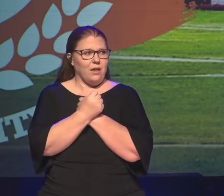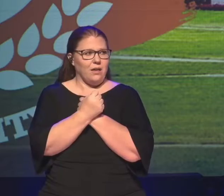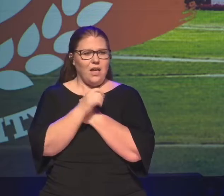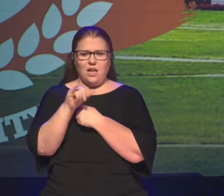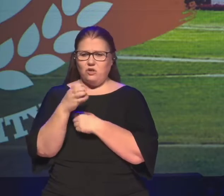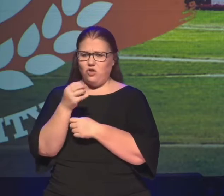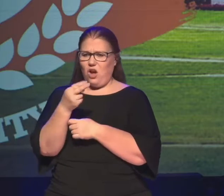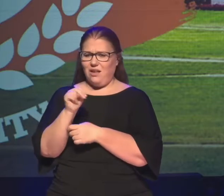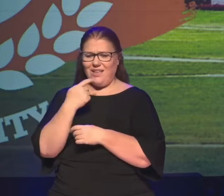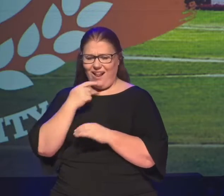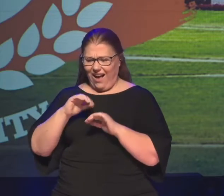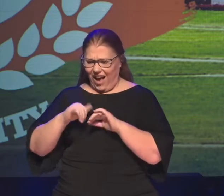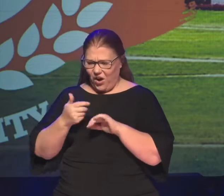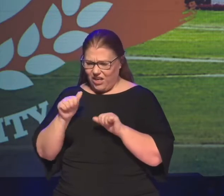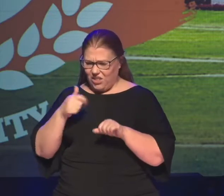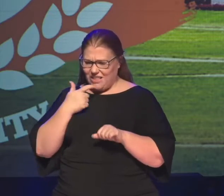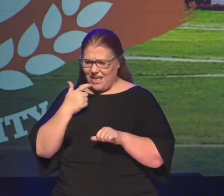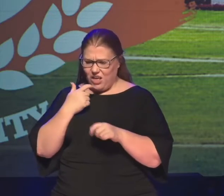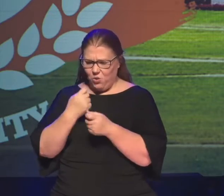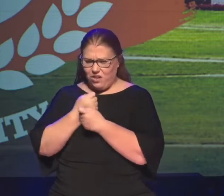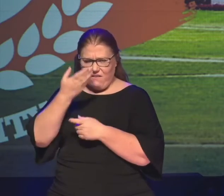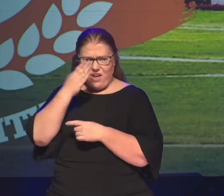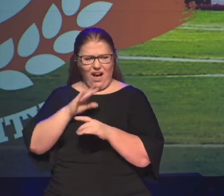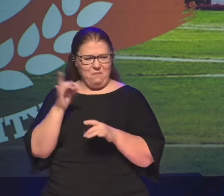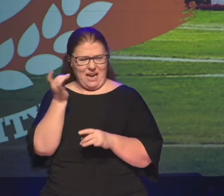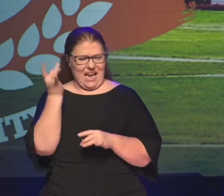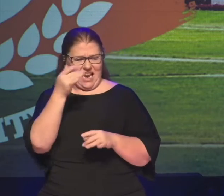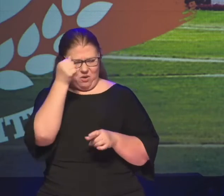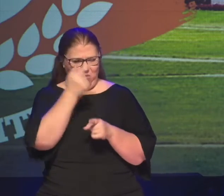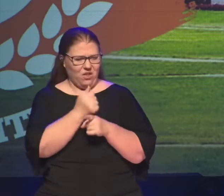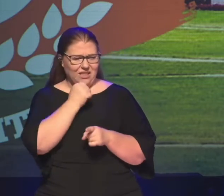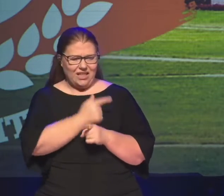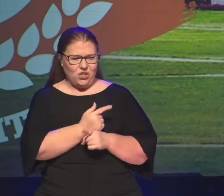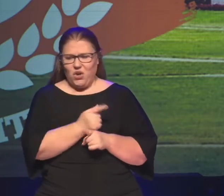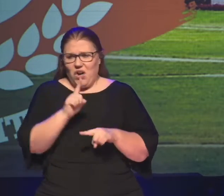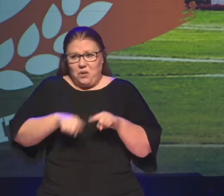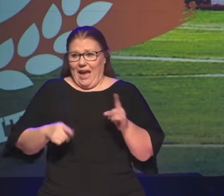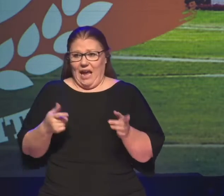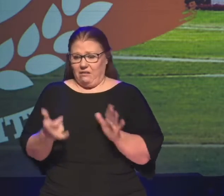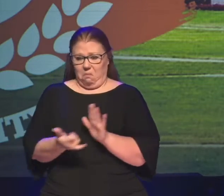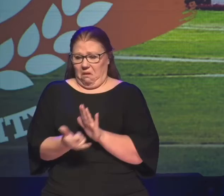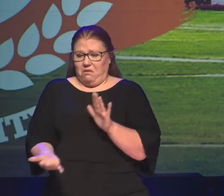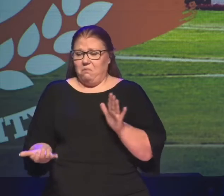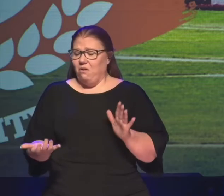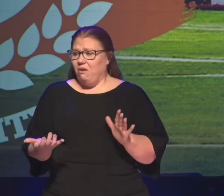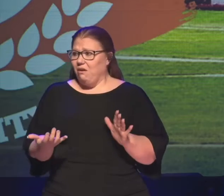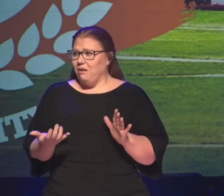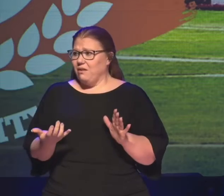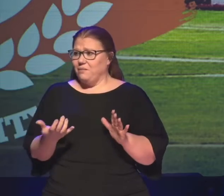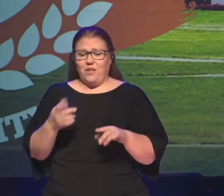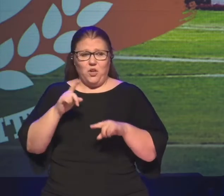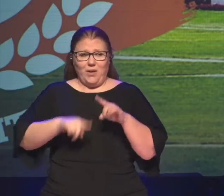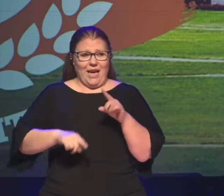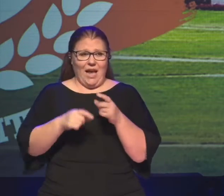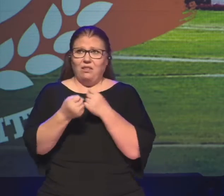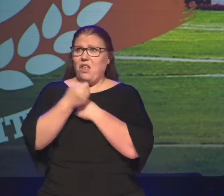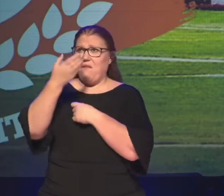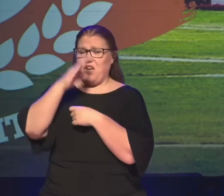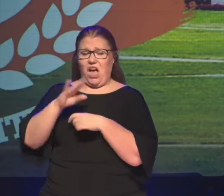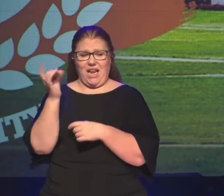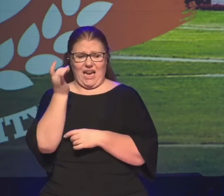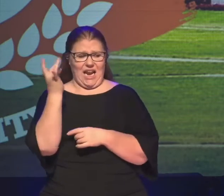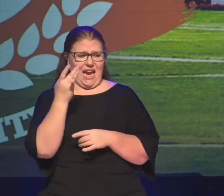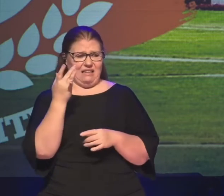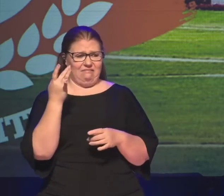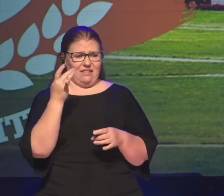say you love God but hate your brother and sister? You can't do it. You can't say you love God and yet hate a brother or